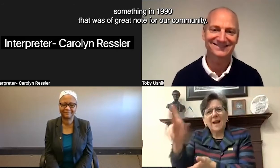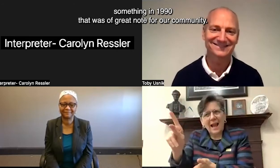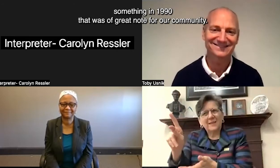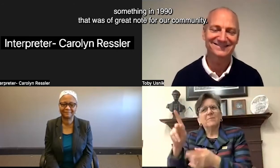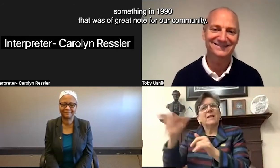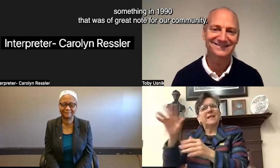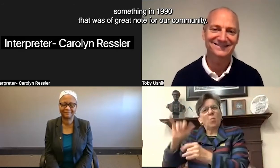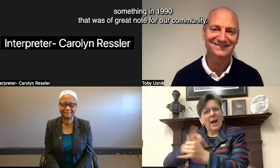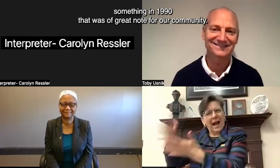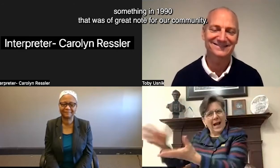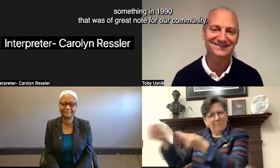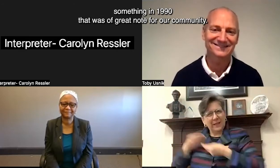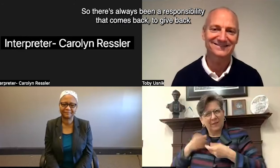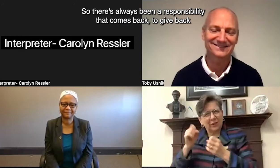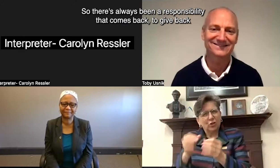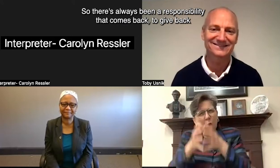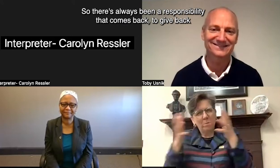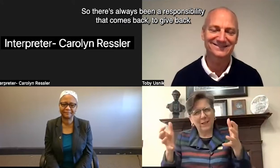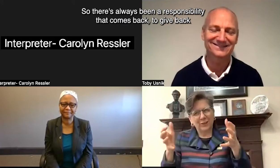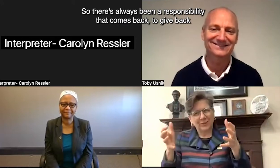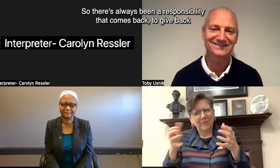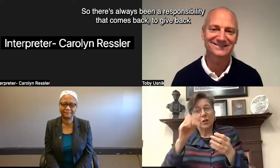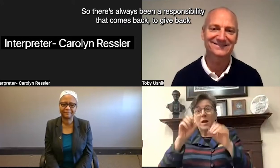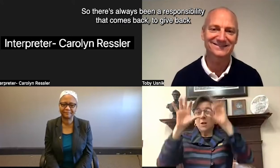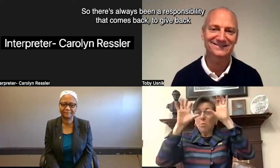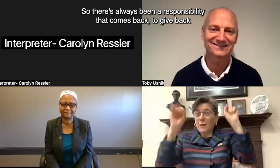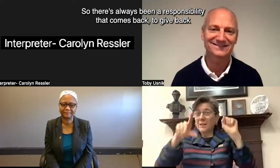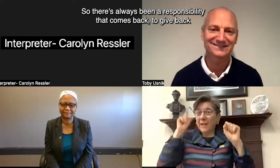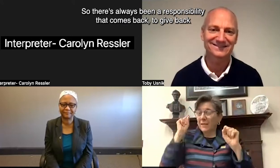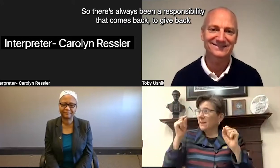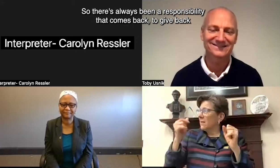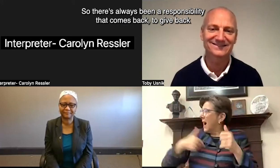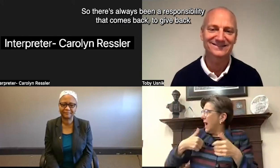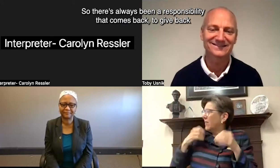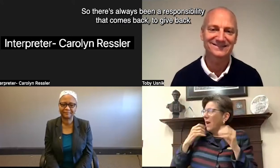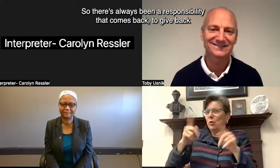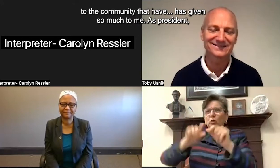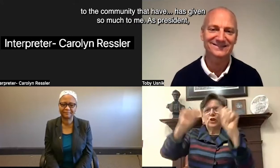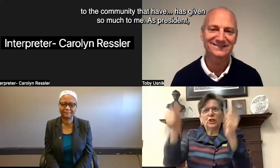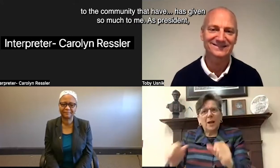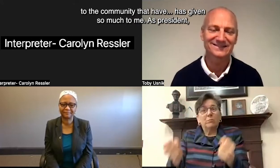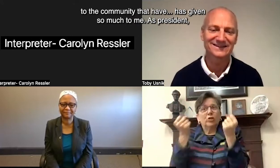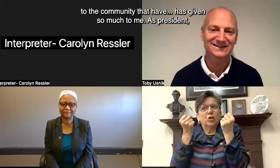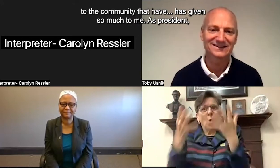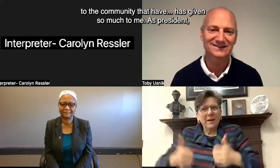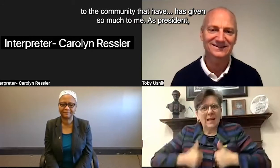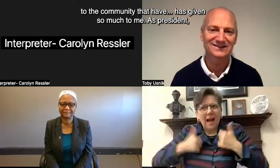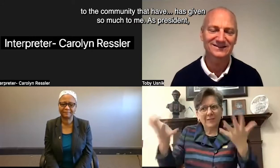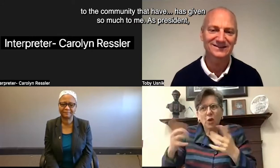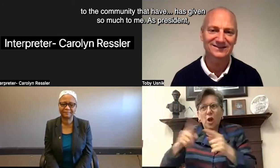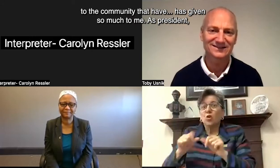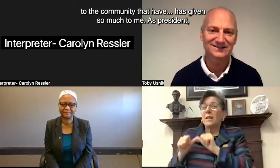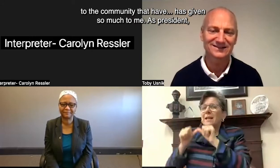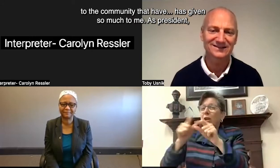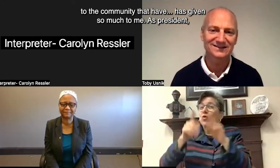community. So there's always been a responsibility that comes back to give back to the community that has given so much to me. As president, I'm able